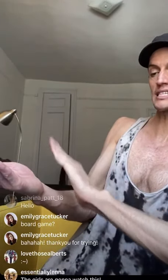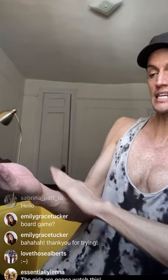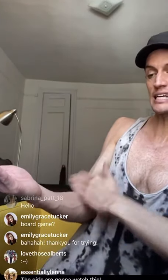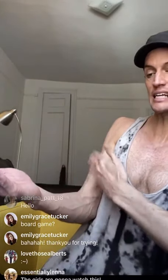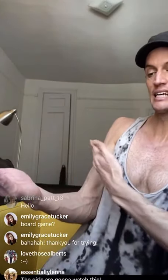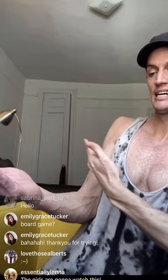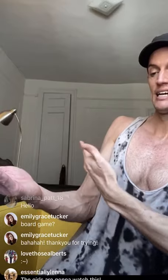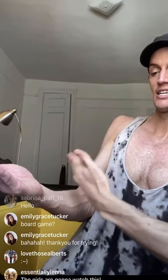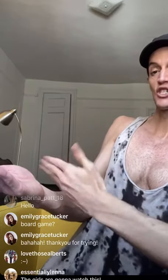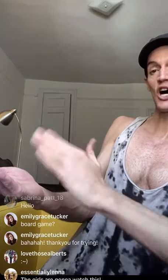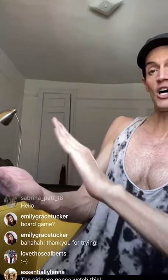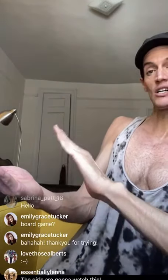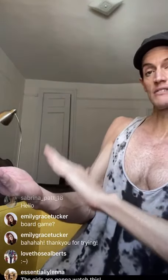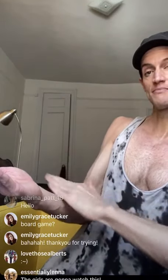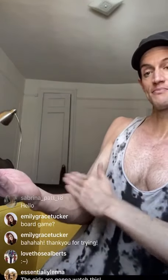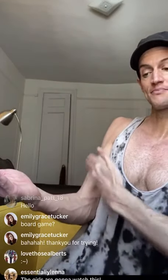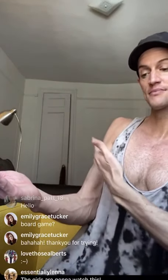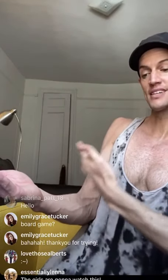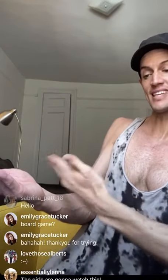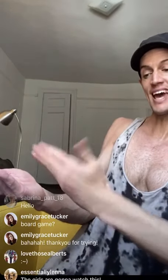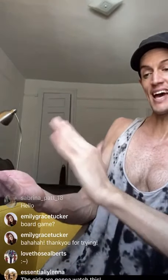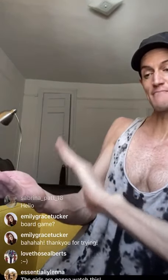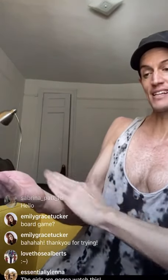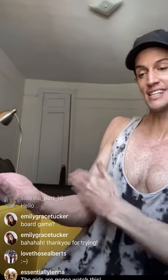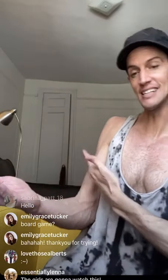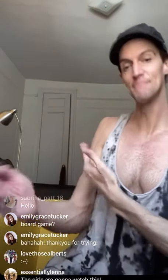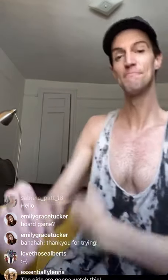sing, song. Yeah, melody.